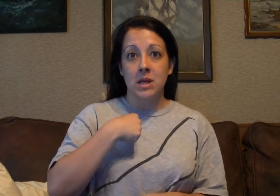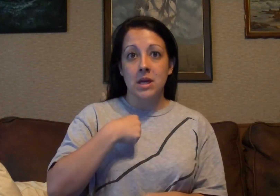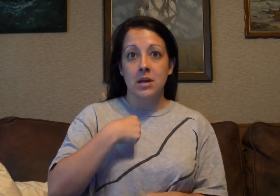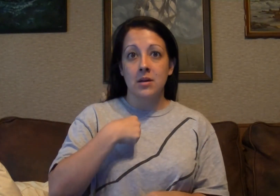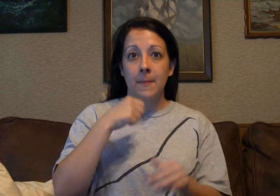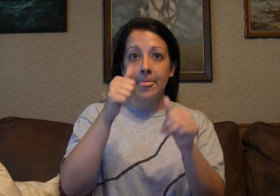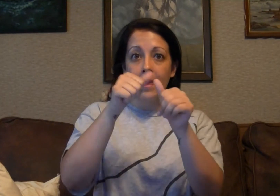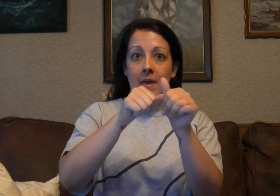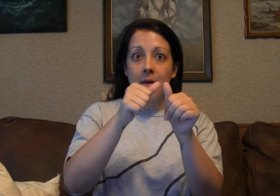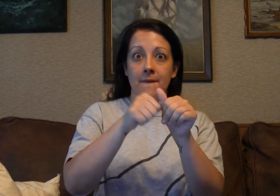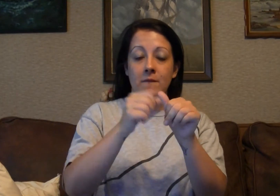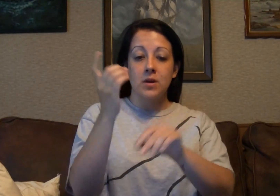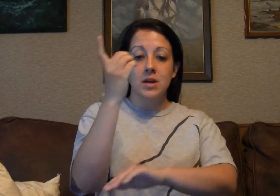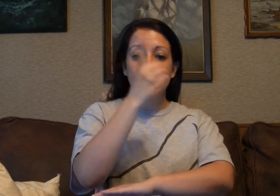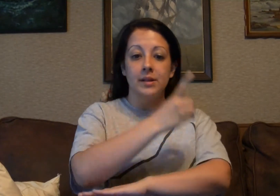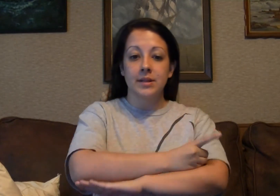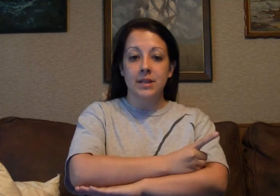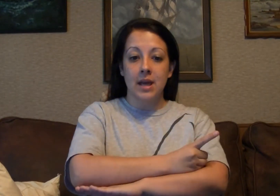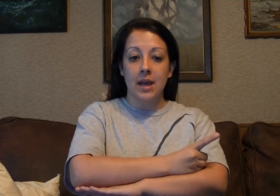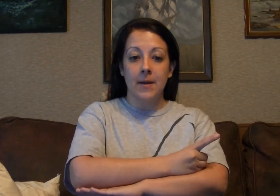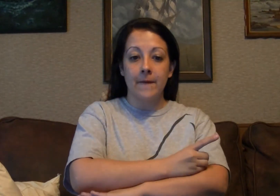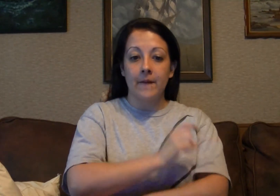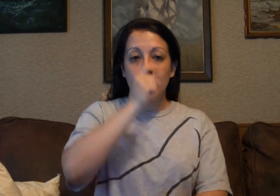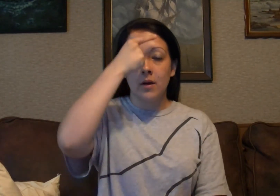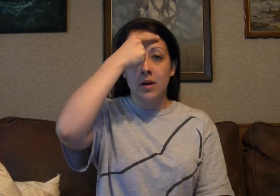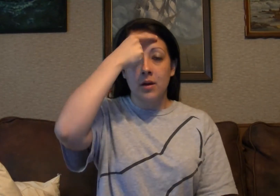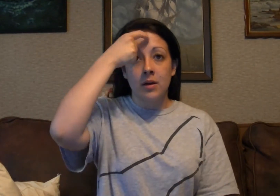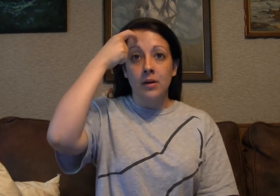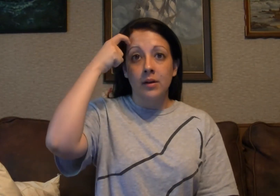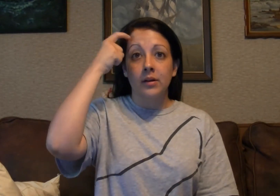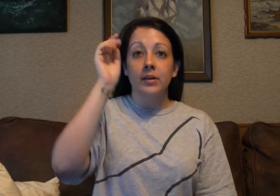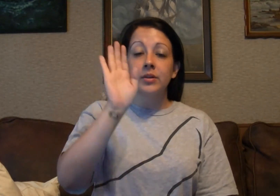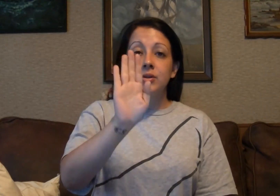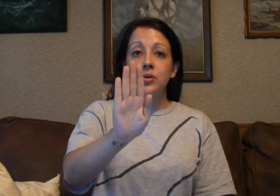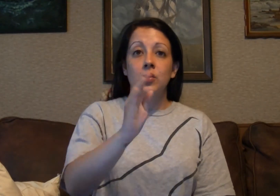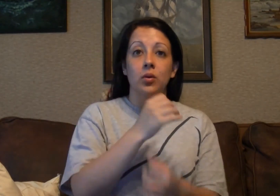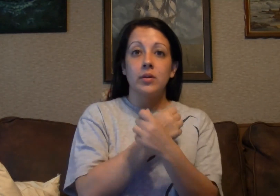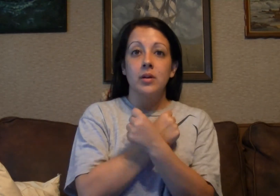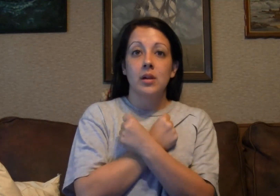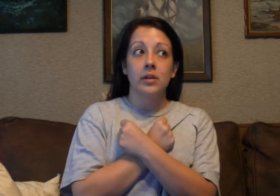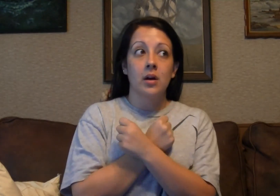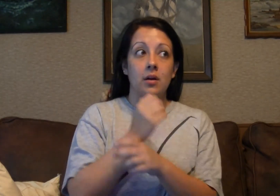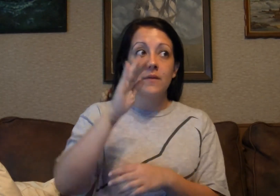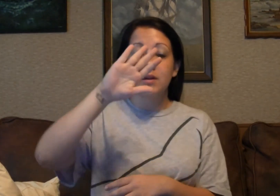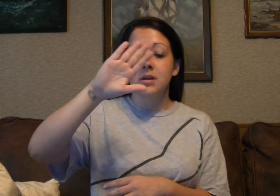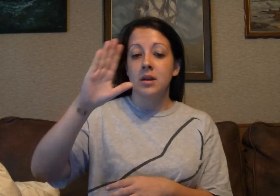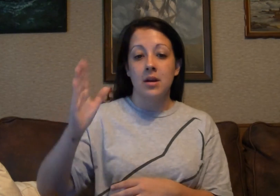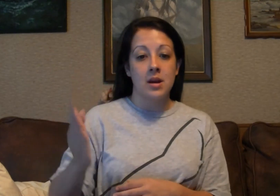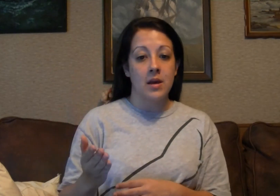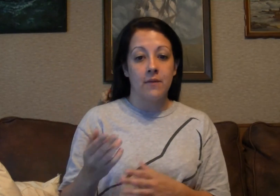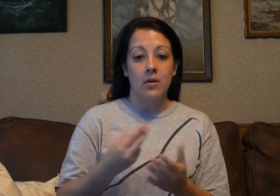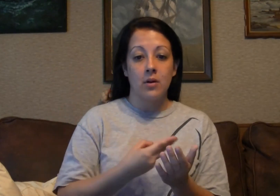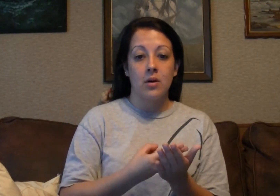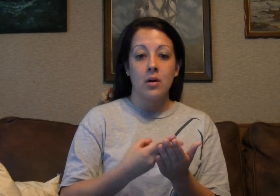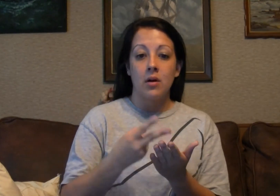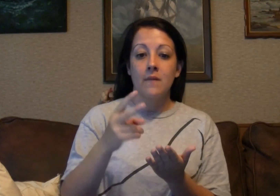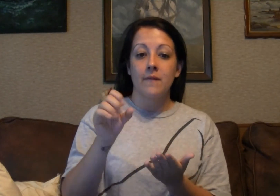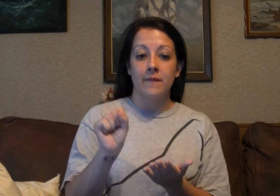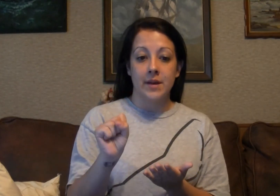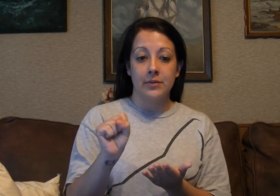me every day, 'cause your love never